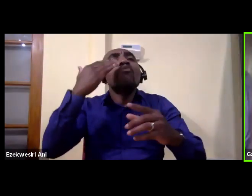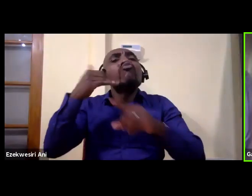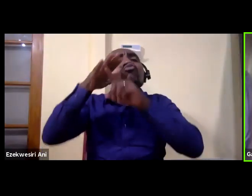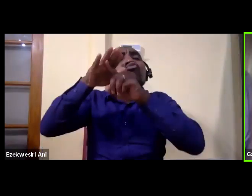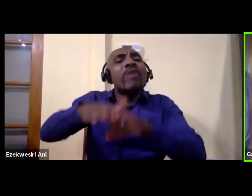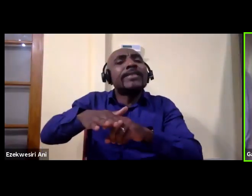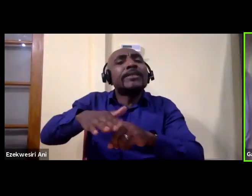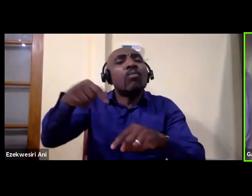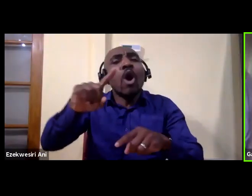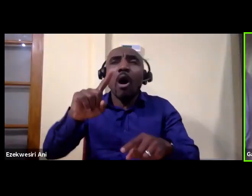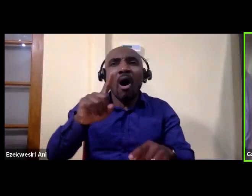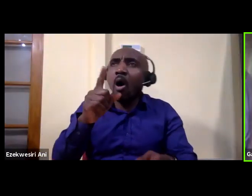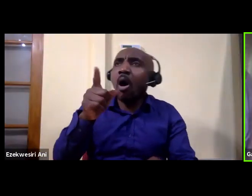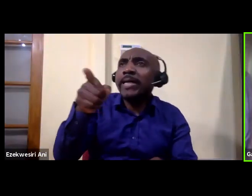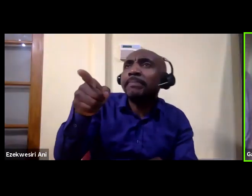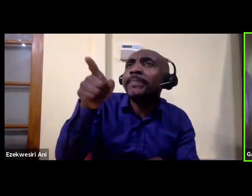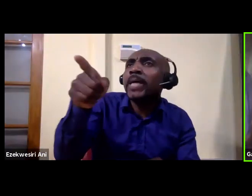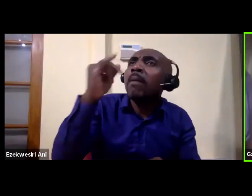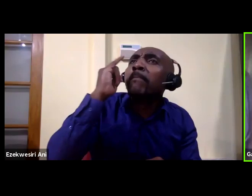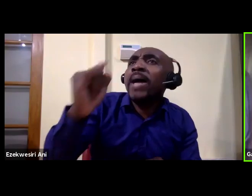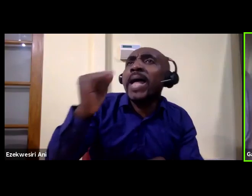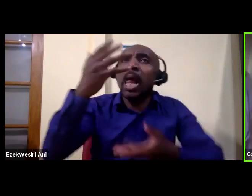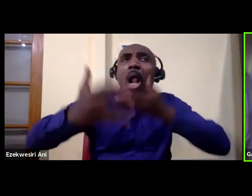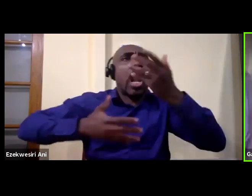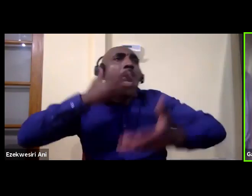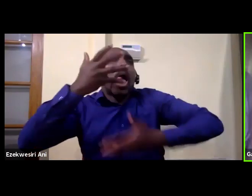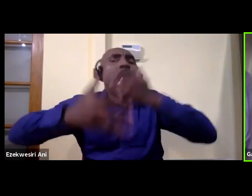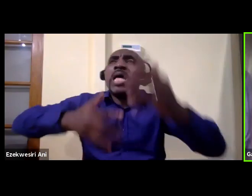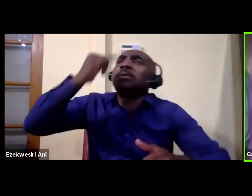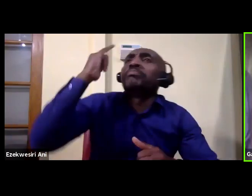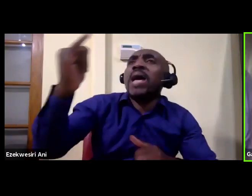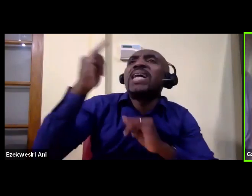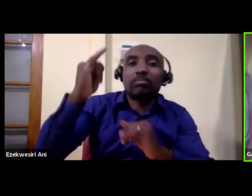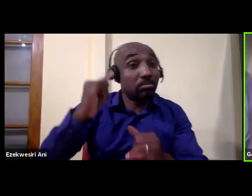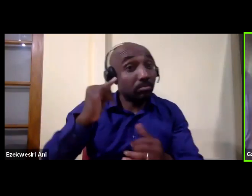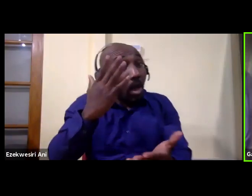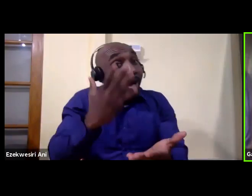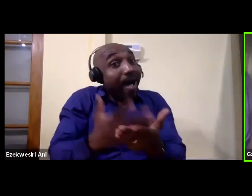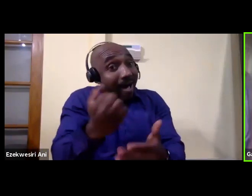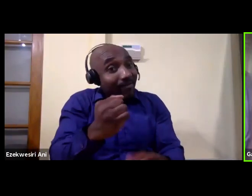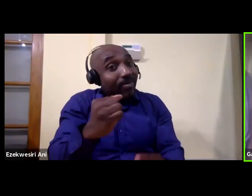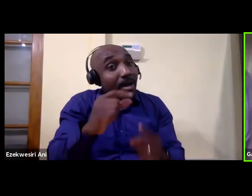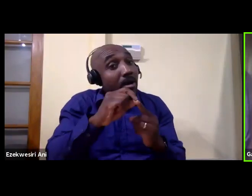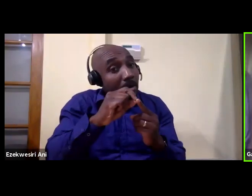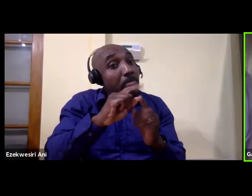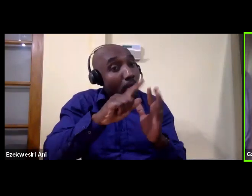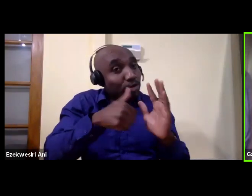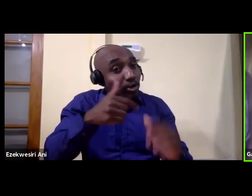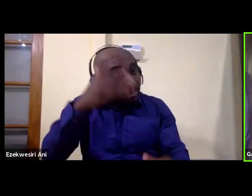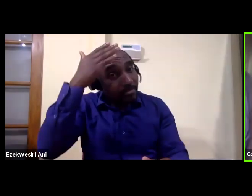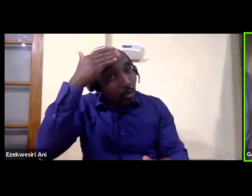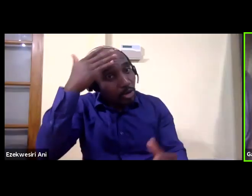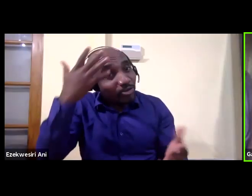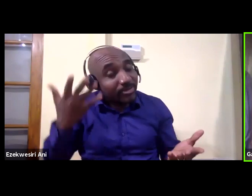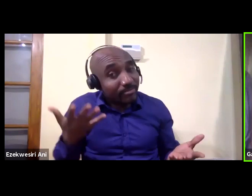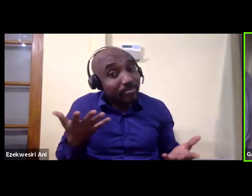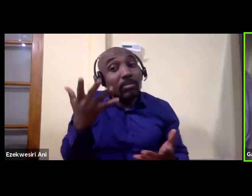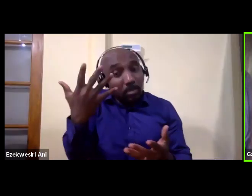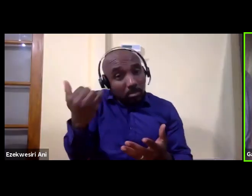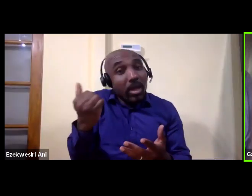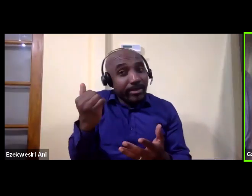about bad people saying bad things, though they do exist. One of them's a prime minister. There are many others, but racism is